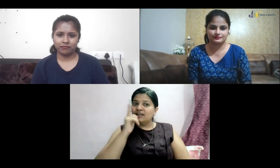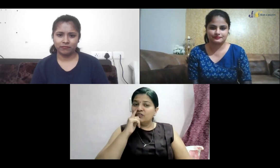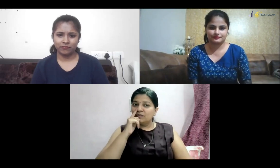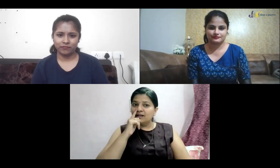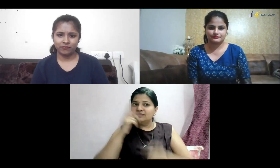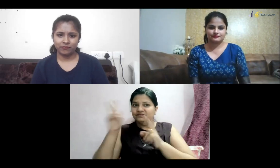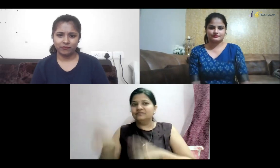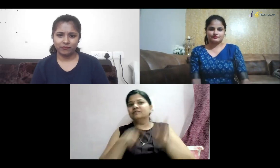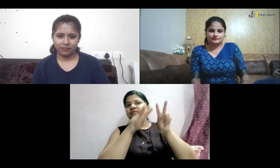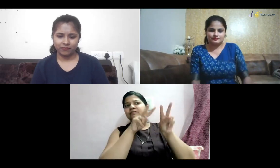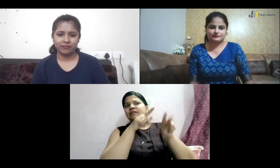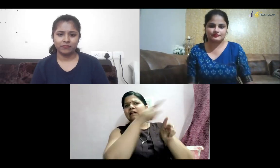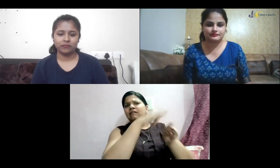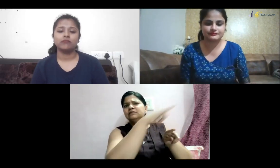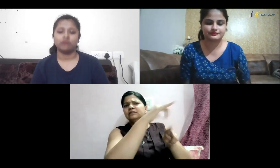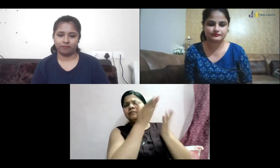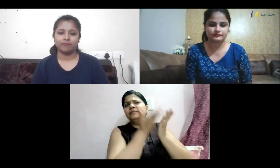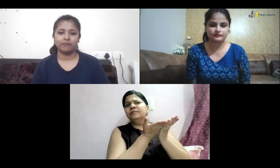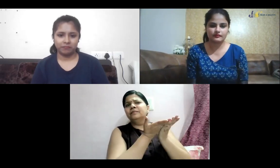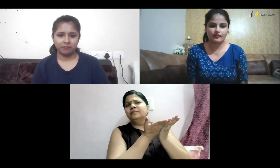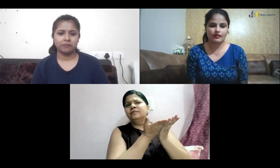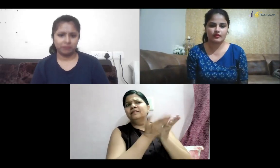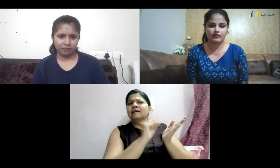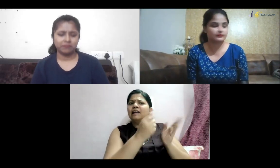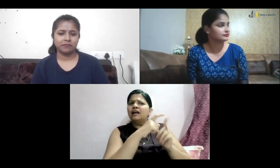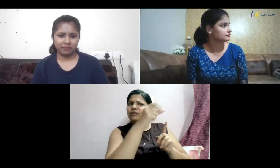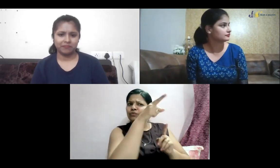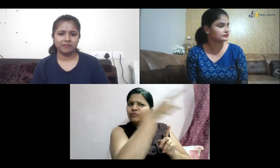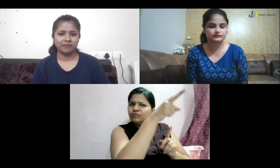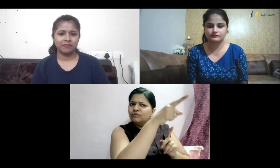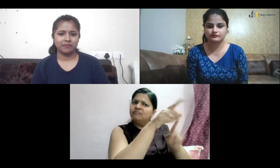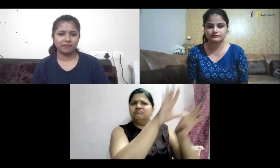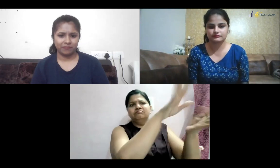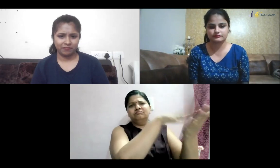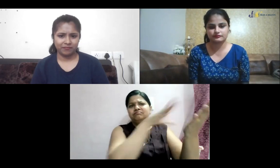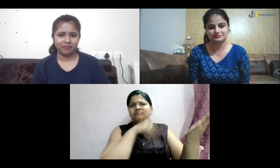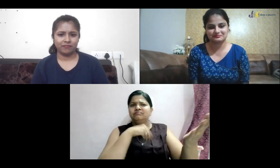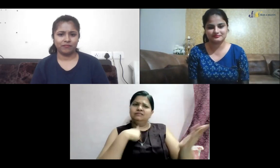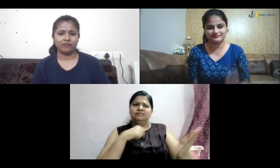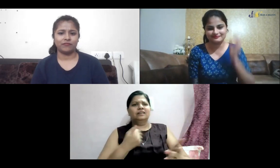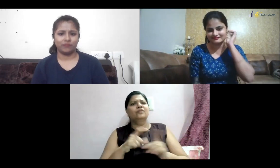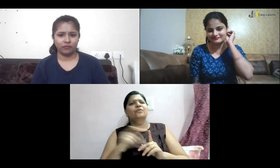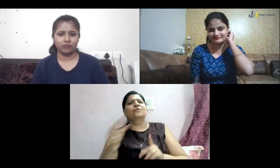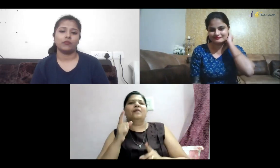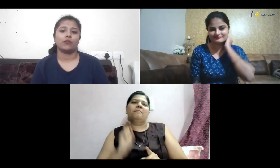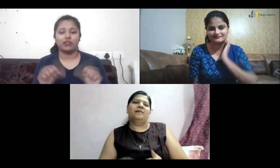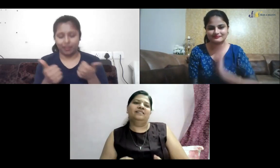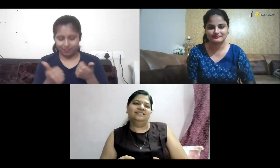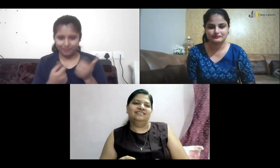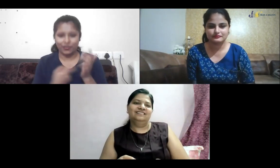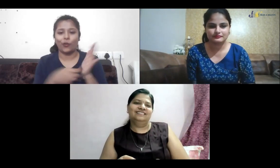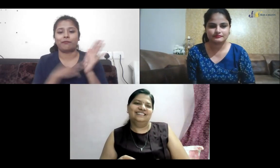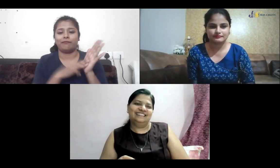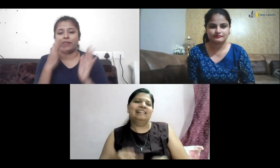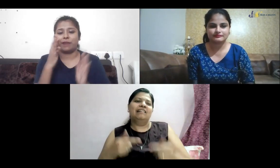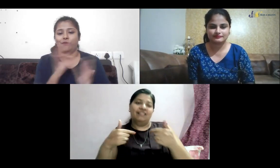I'll show in the board, if I'll see, we have to show them, okay, she's also the board member, also she's a, employee